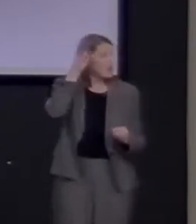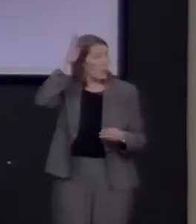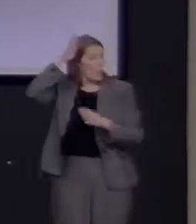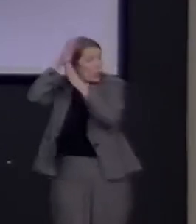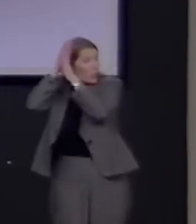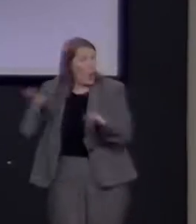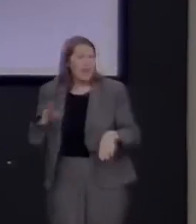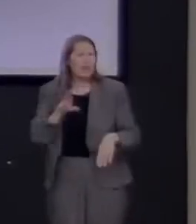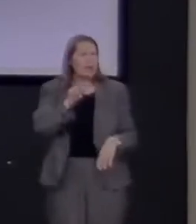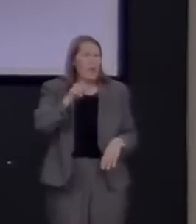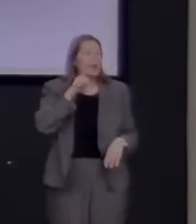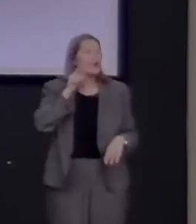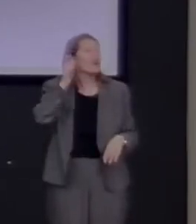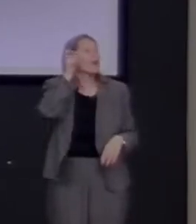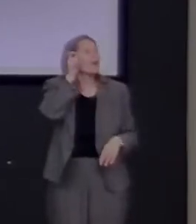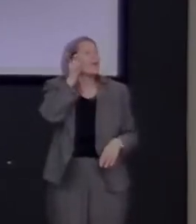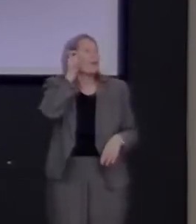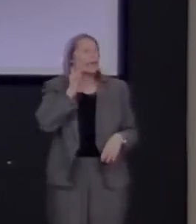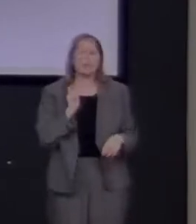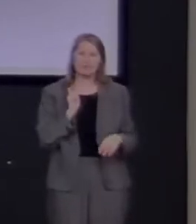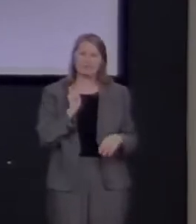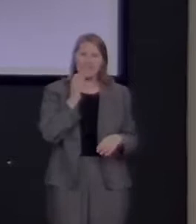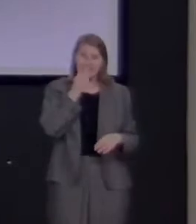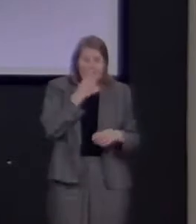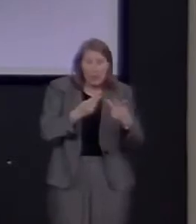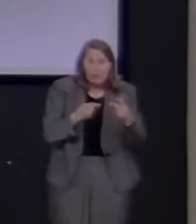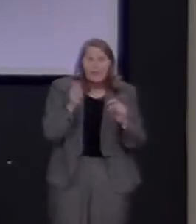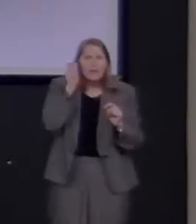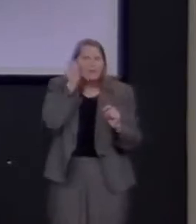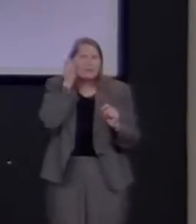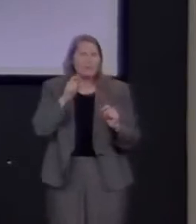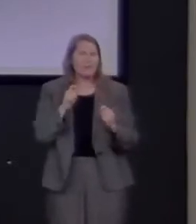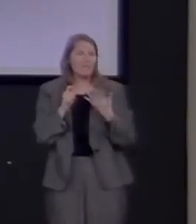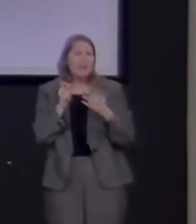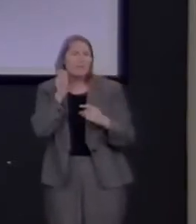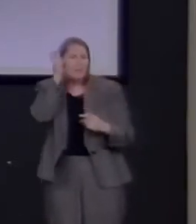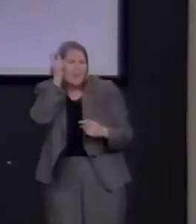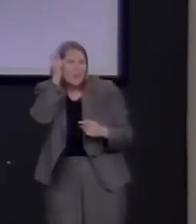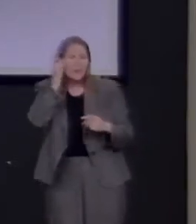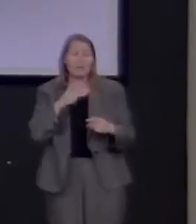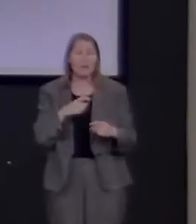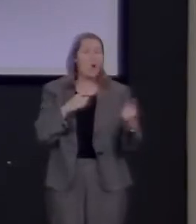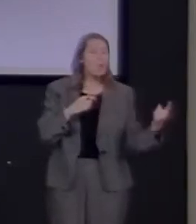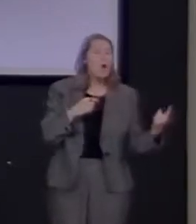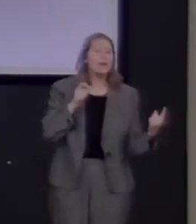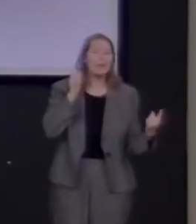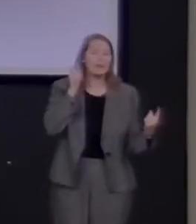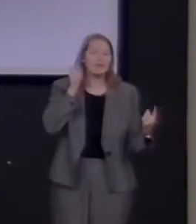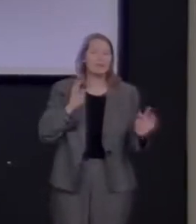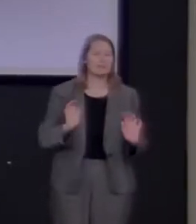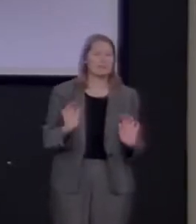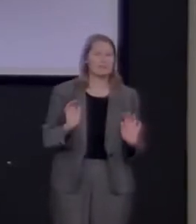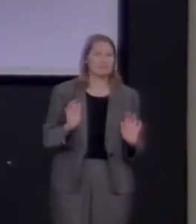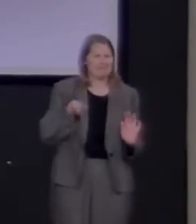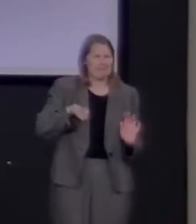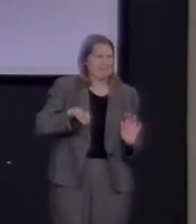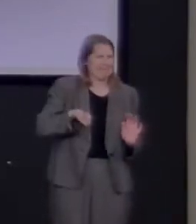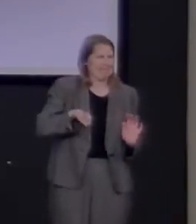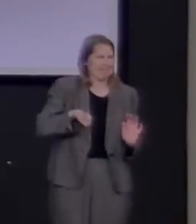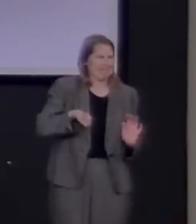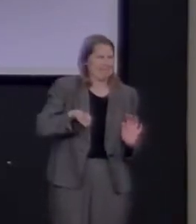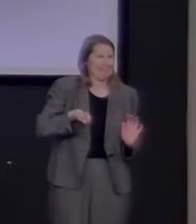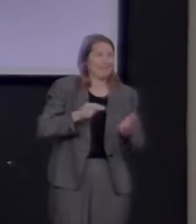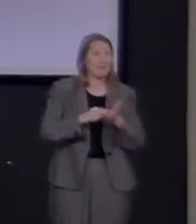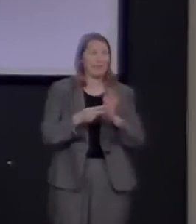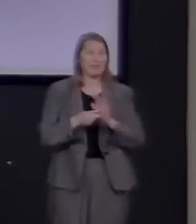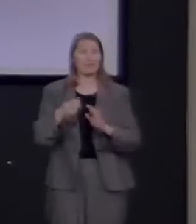also fires slightly less to 3, even less to 5, and much less to 1. So again, the further